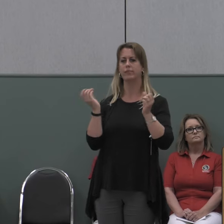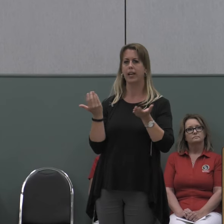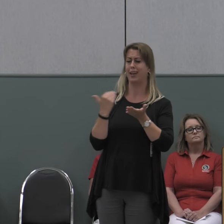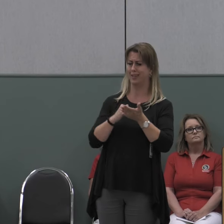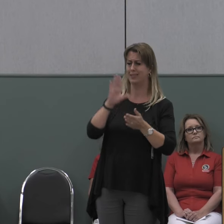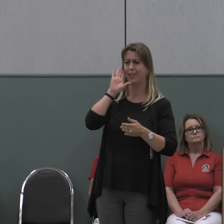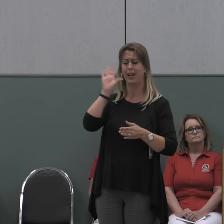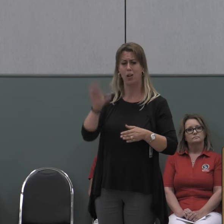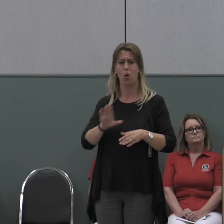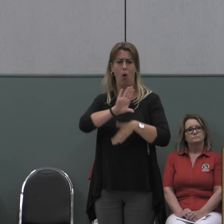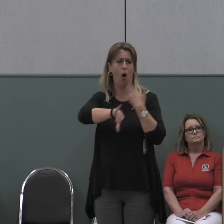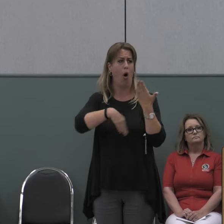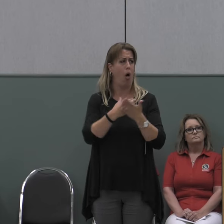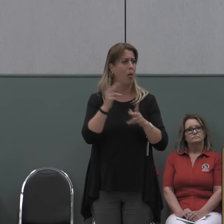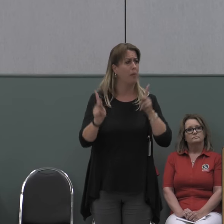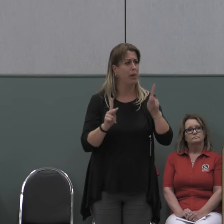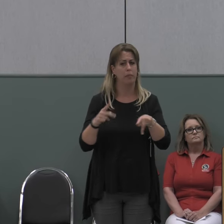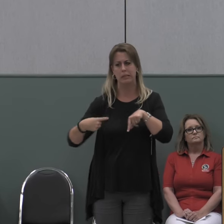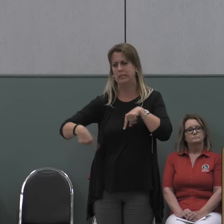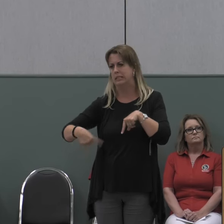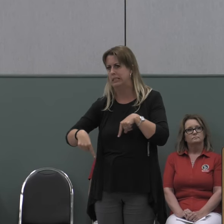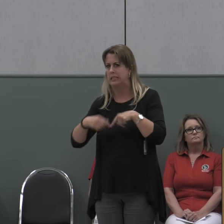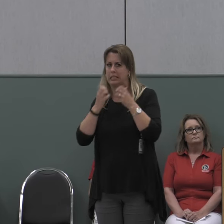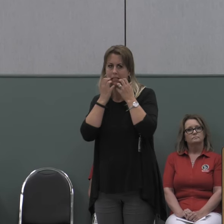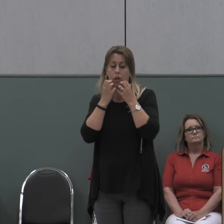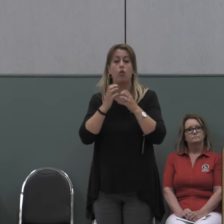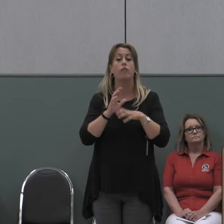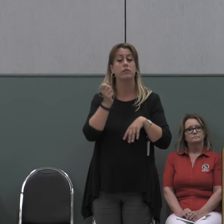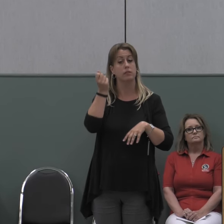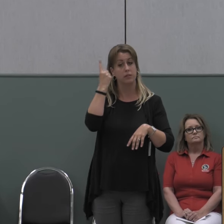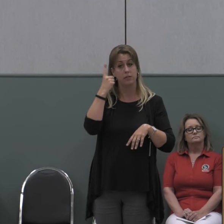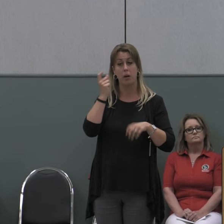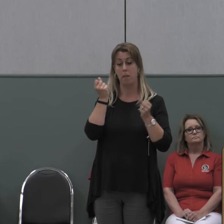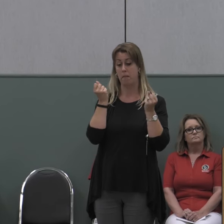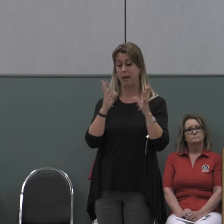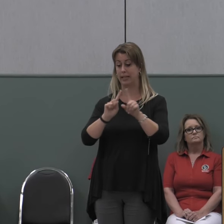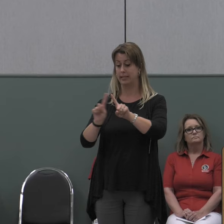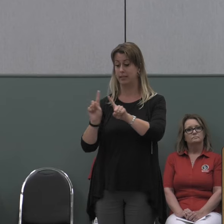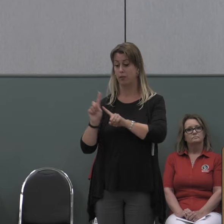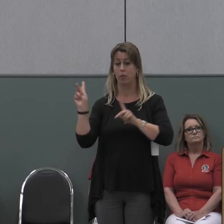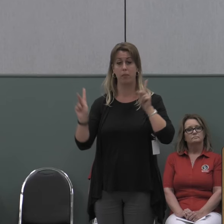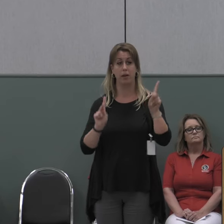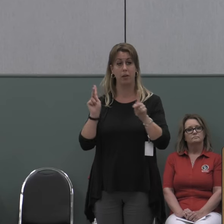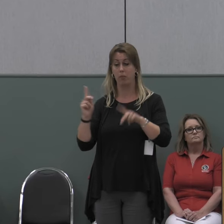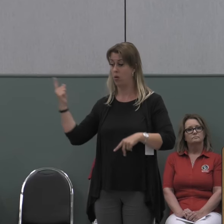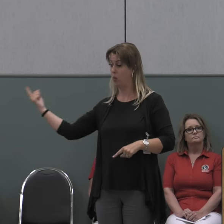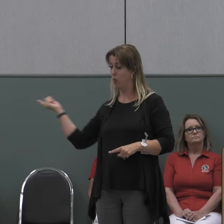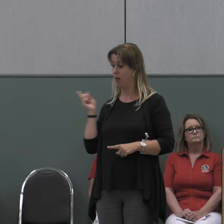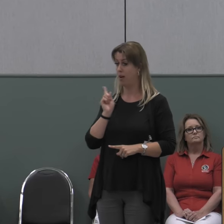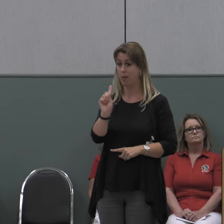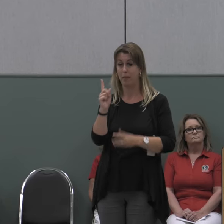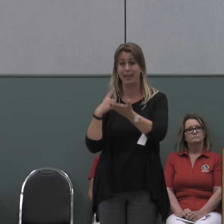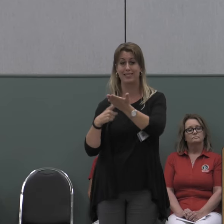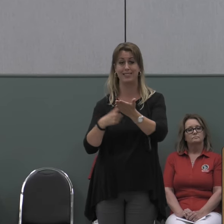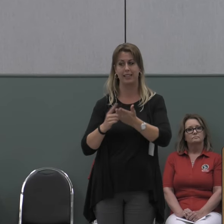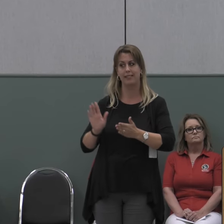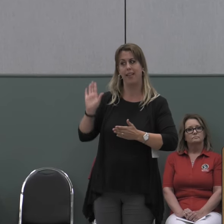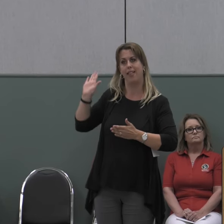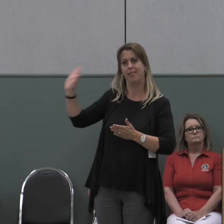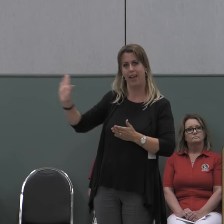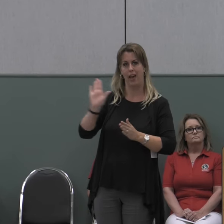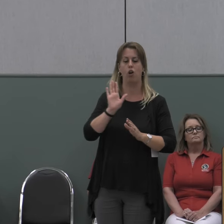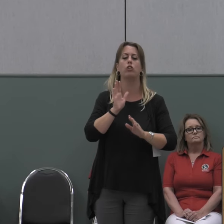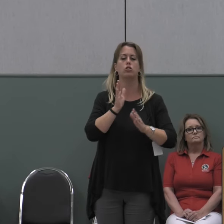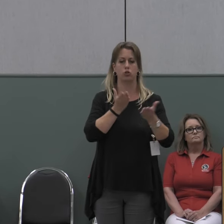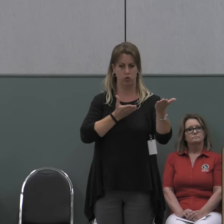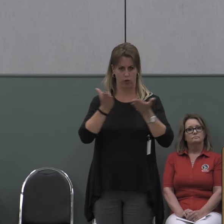edge. A lot of great people are going to talk about their certain services for you. I hope you guys take it upon it to capitalize on that. The